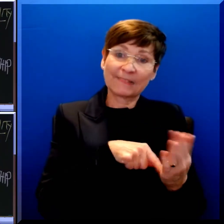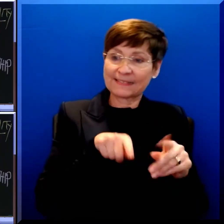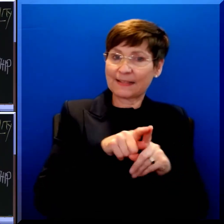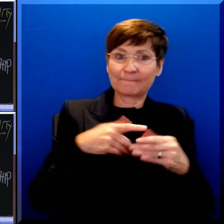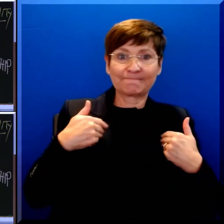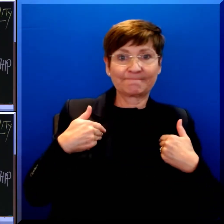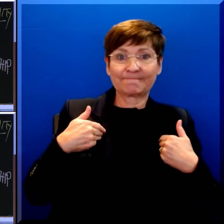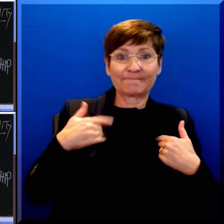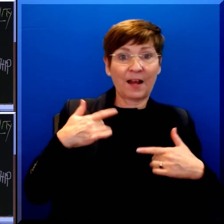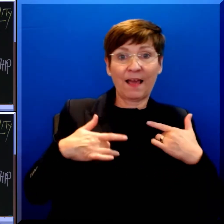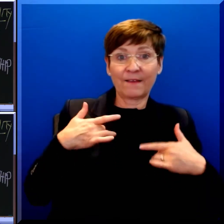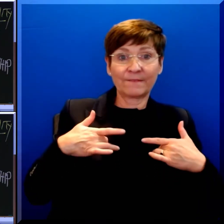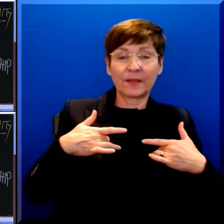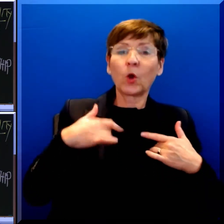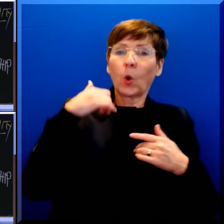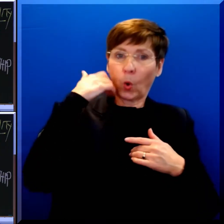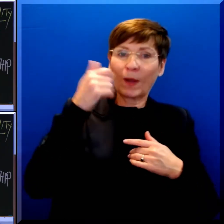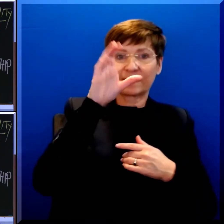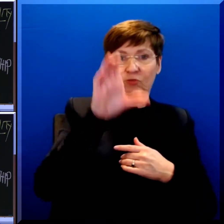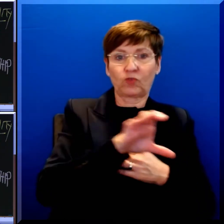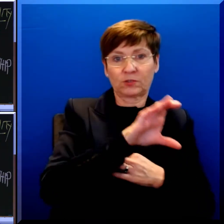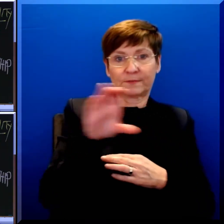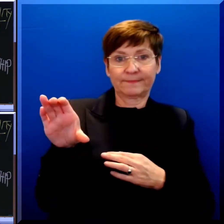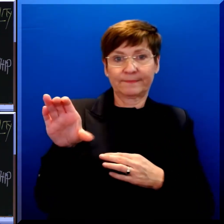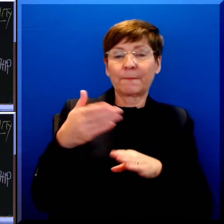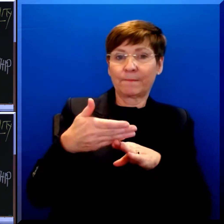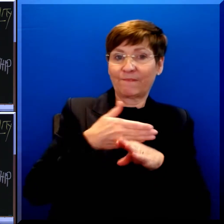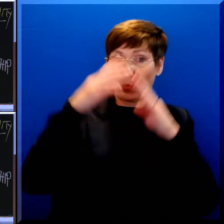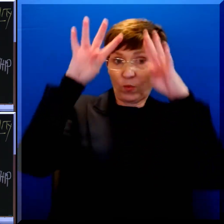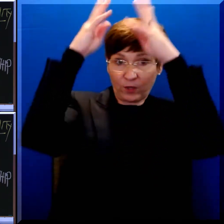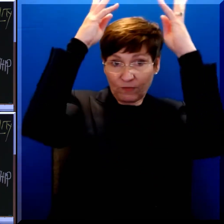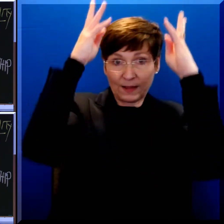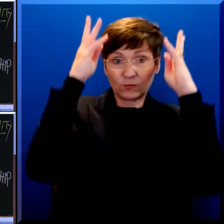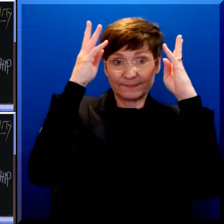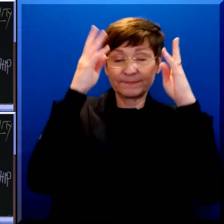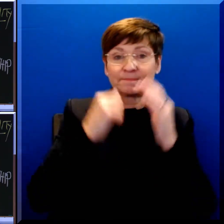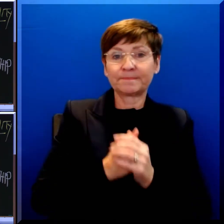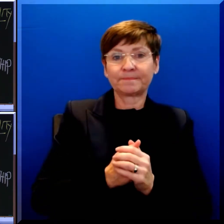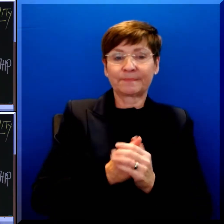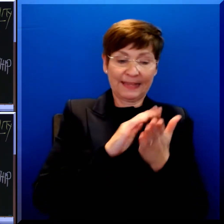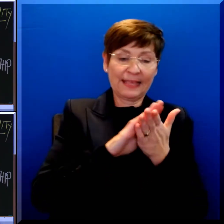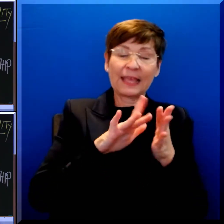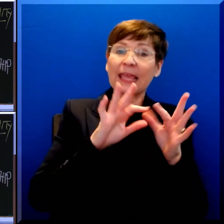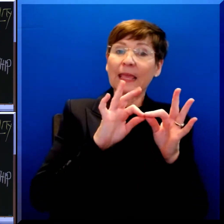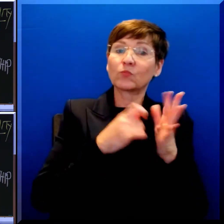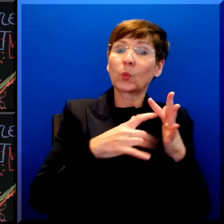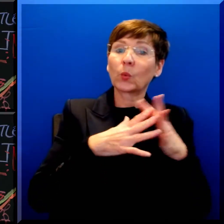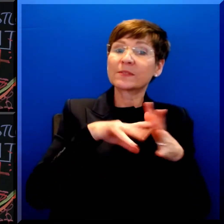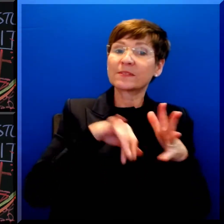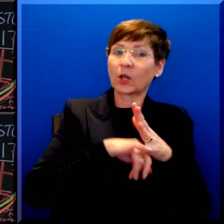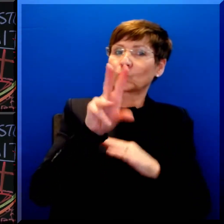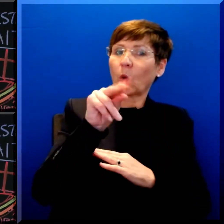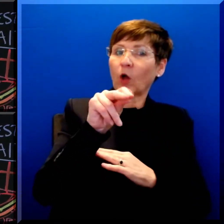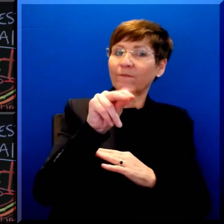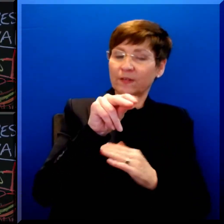Jesus. A cross always comes before a crown, always. I'm going to close with this promise from Hebrews 12. I want to